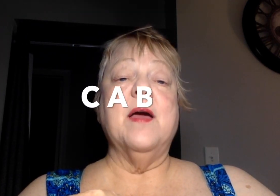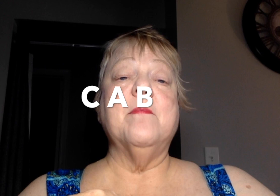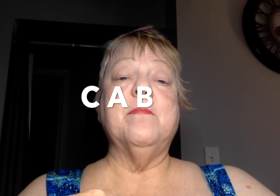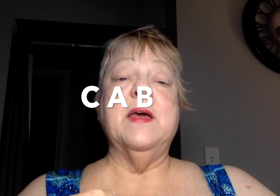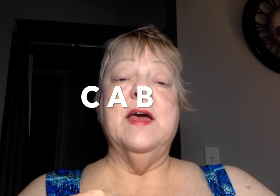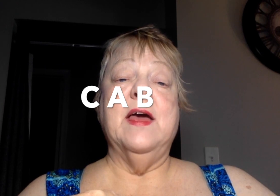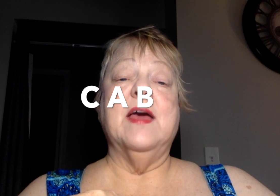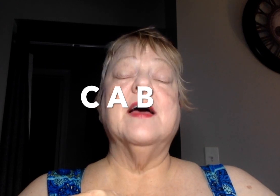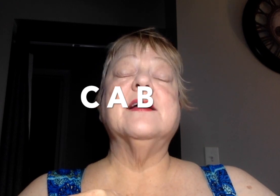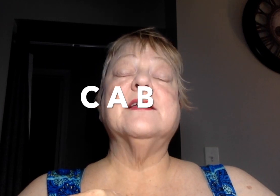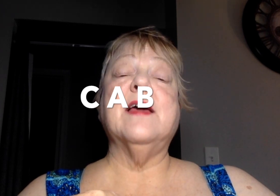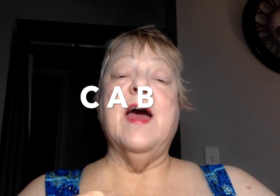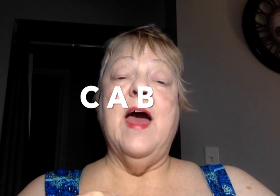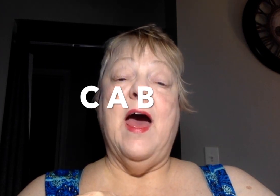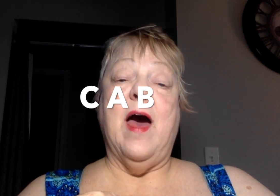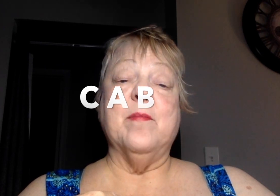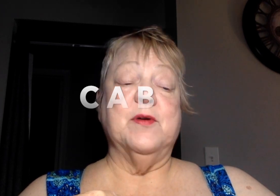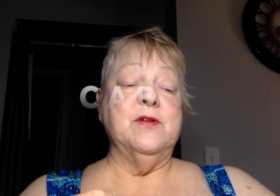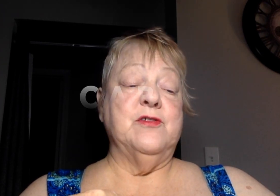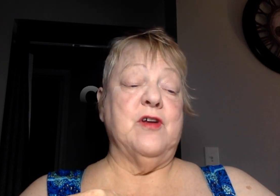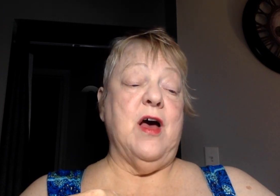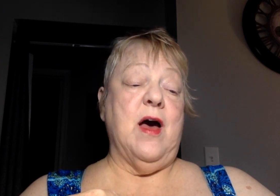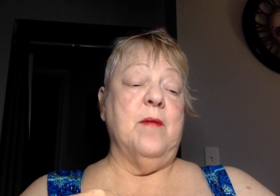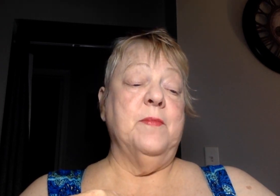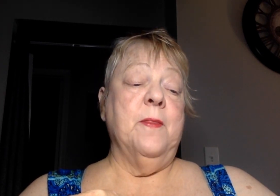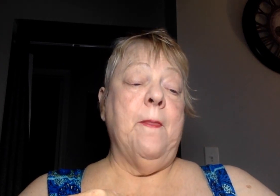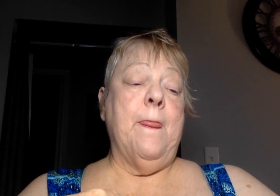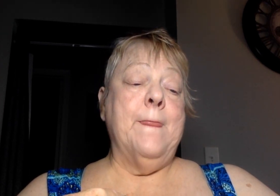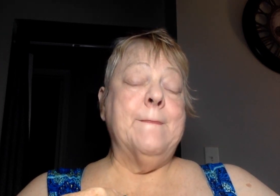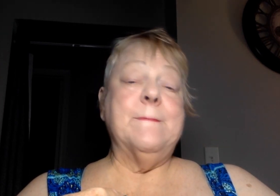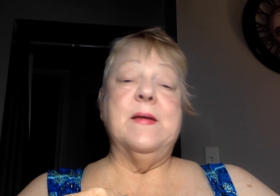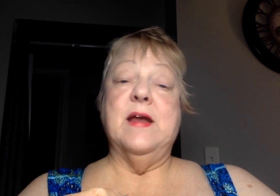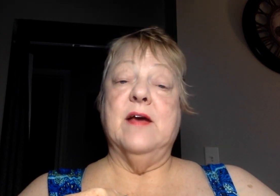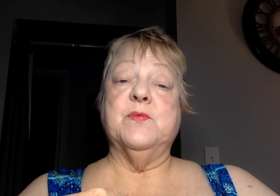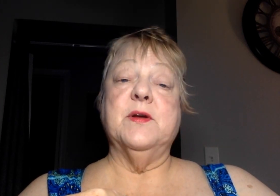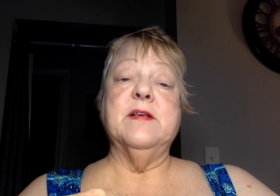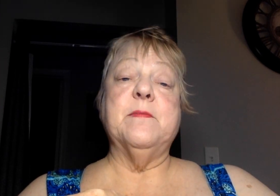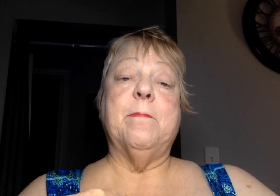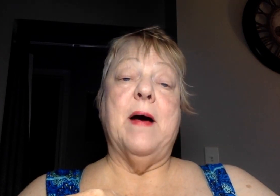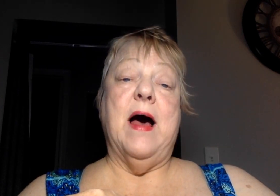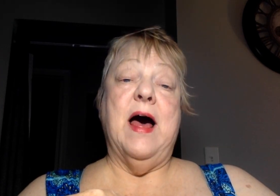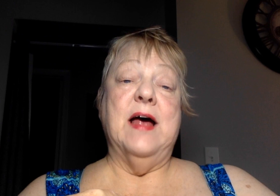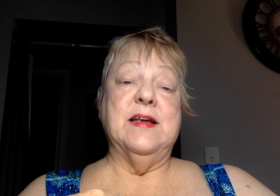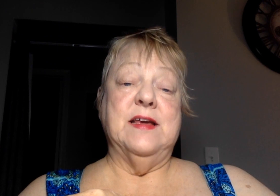C-A-B, cab. Good job. The next one is body,